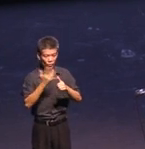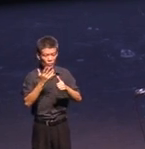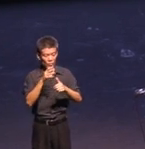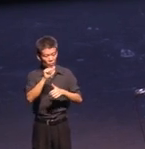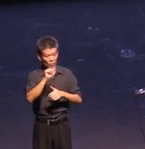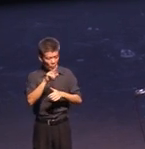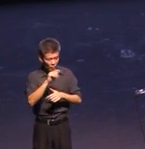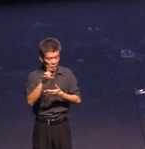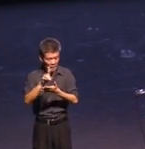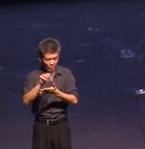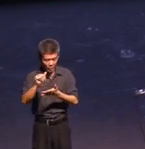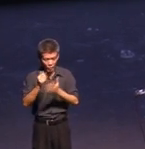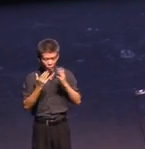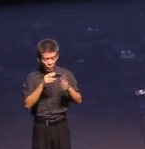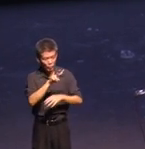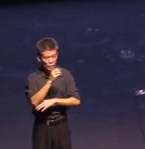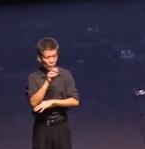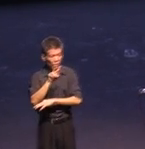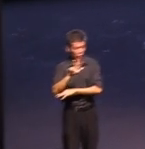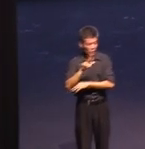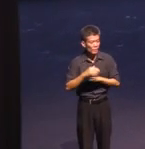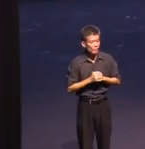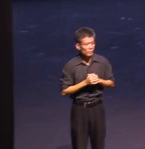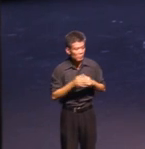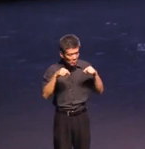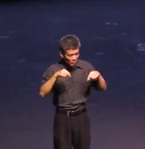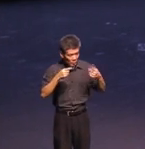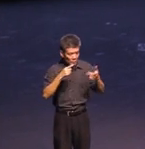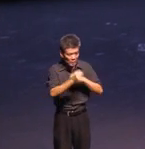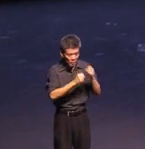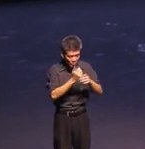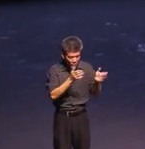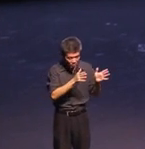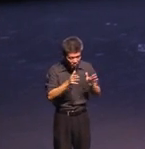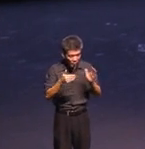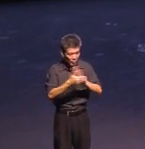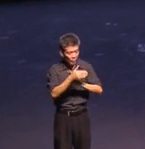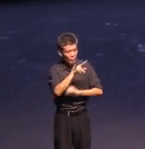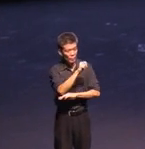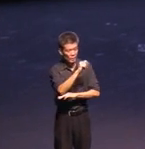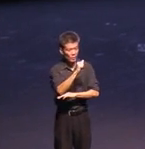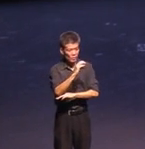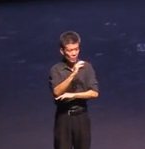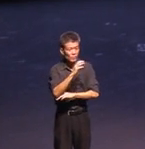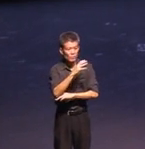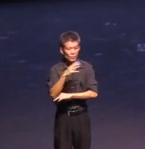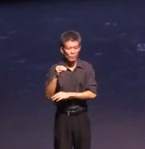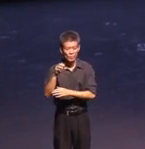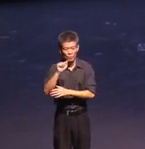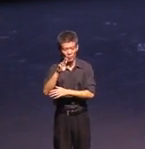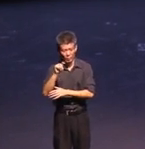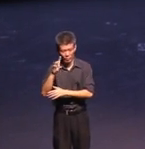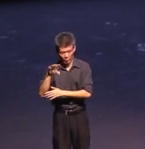of the Arts and Disability Forum 2023. This year's edition is co-organized by the National Arts Council and